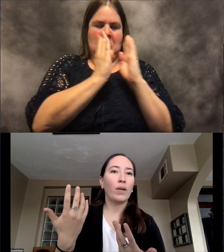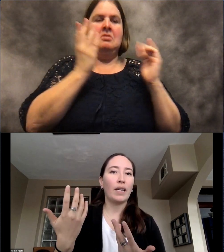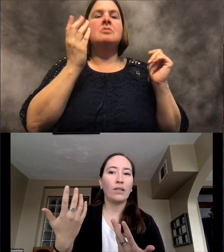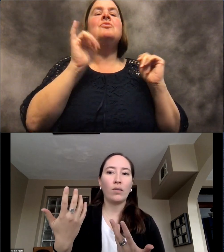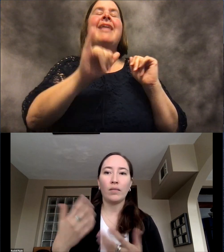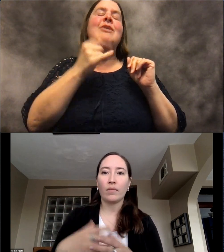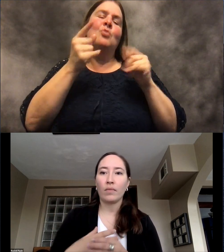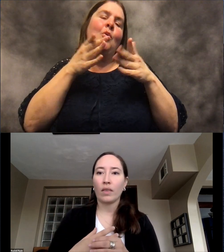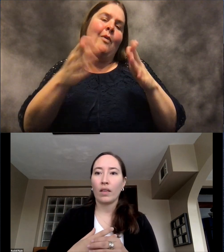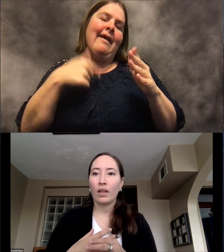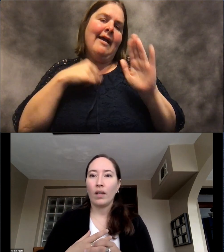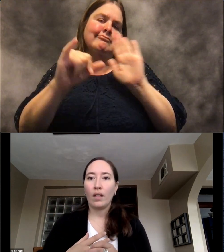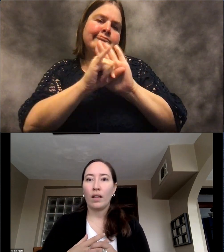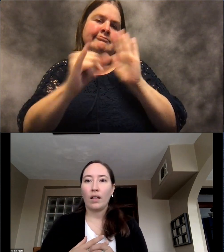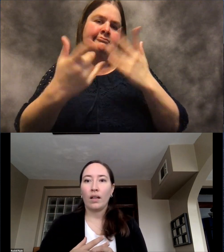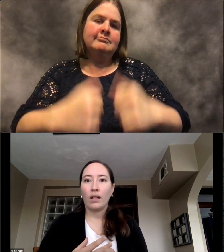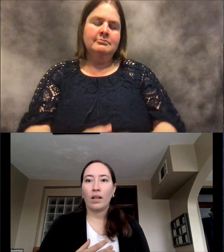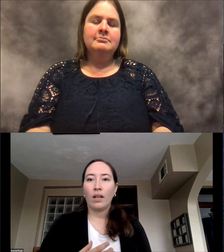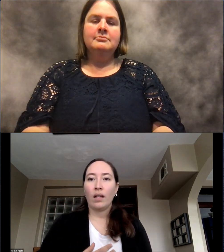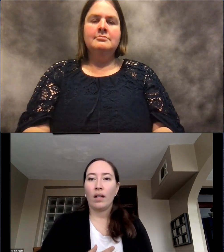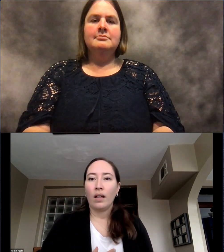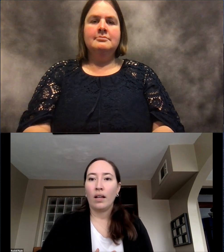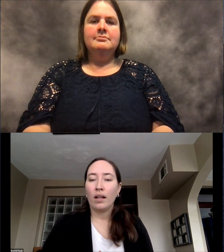that's one of the ways I do